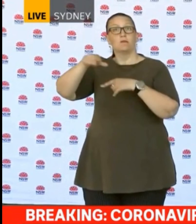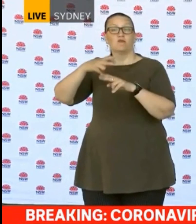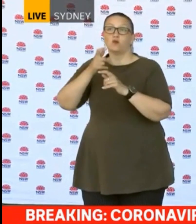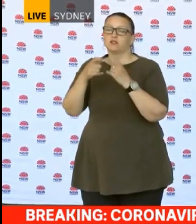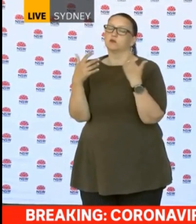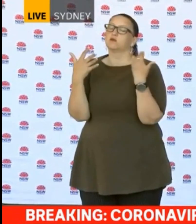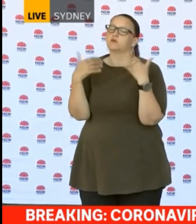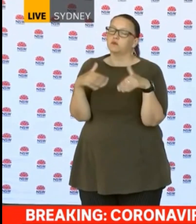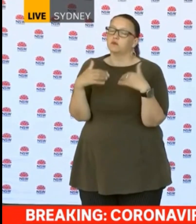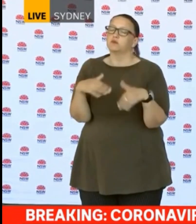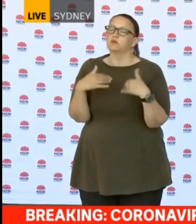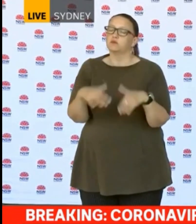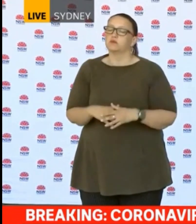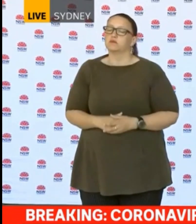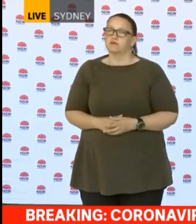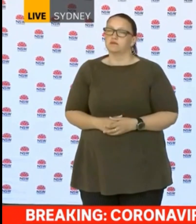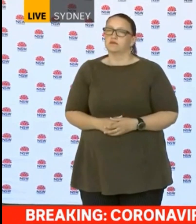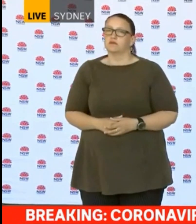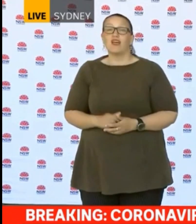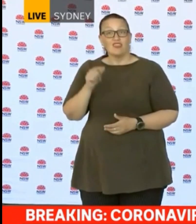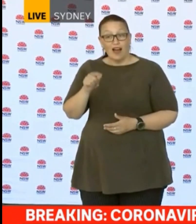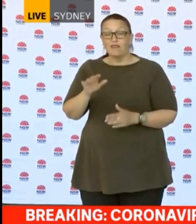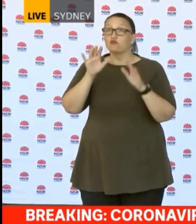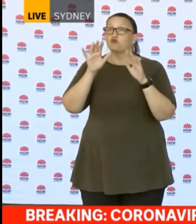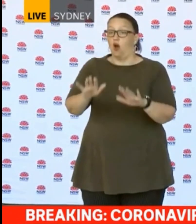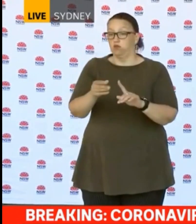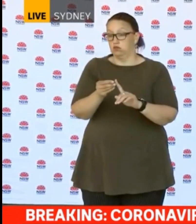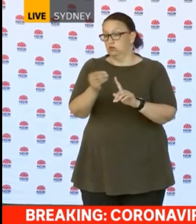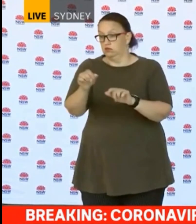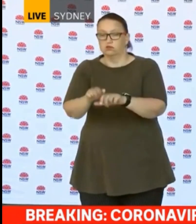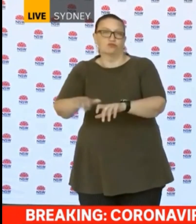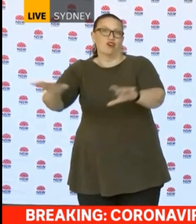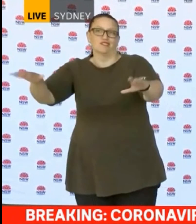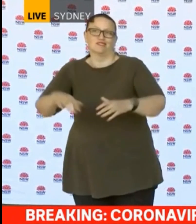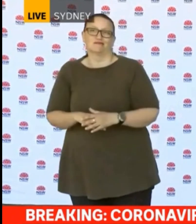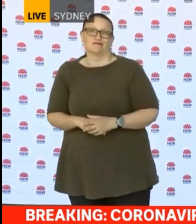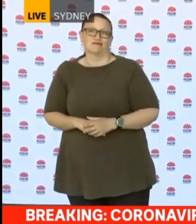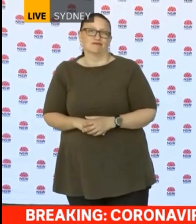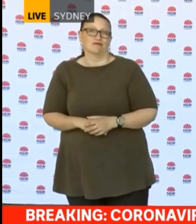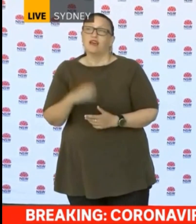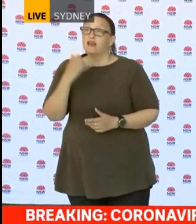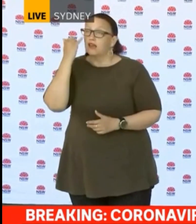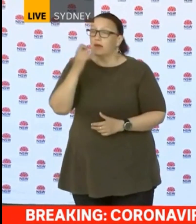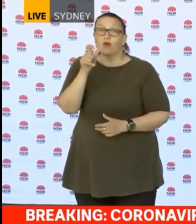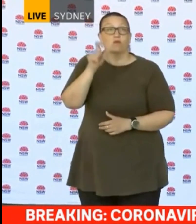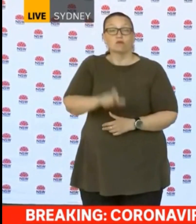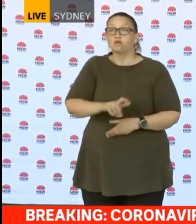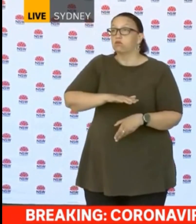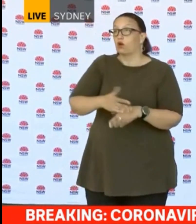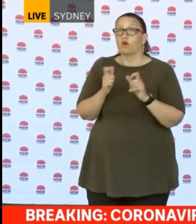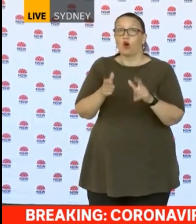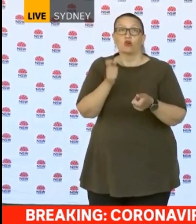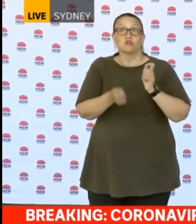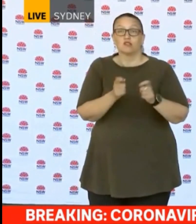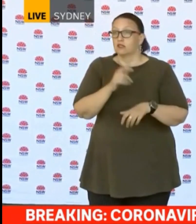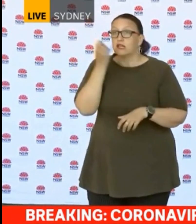has stopped a potential chain of transmission. If these were not picked up now, then in 2